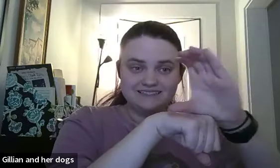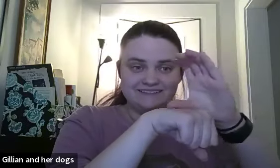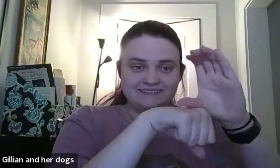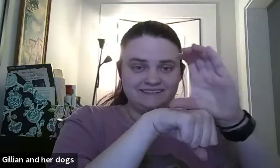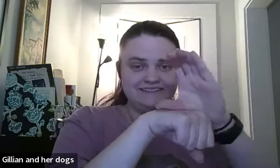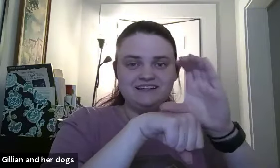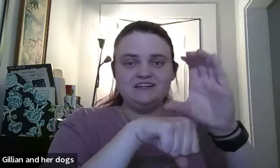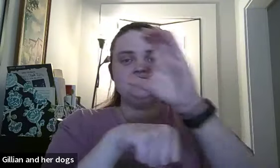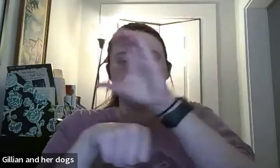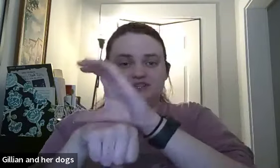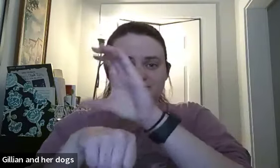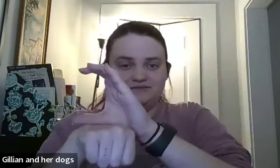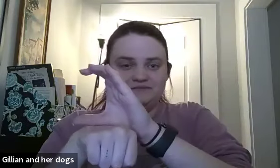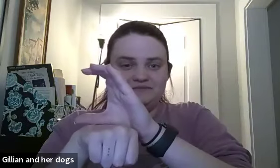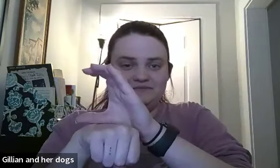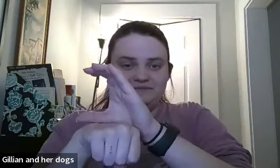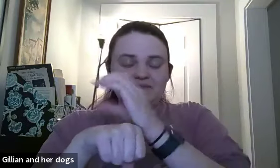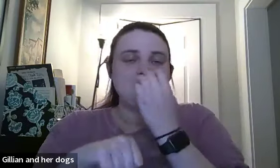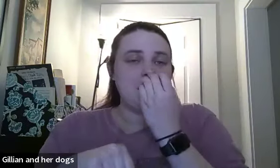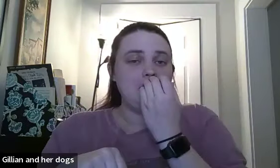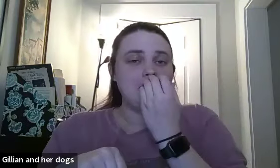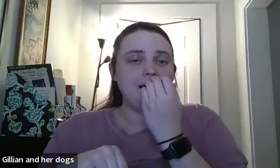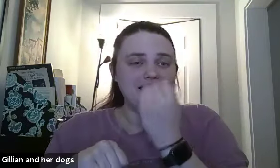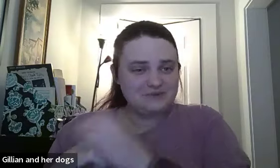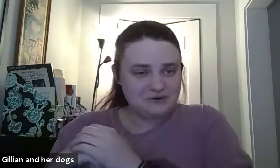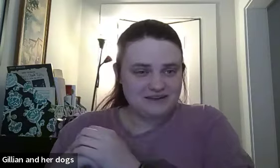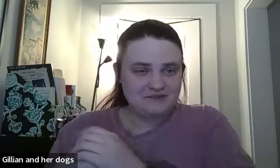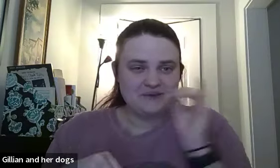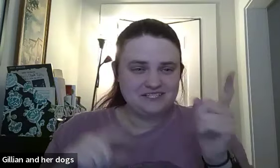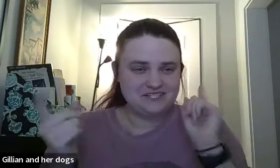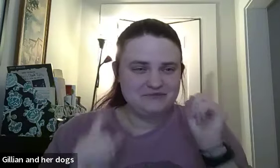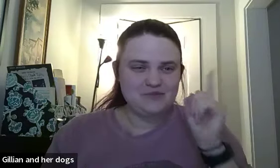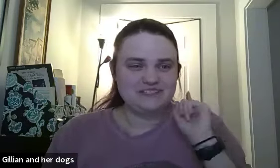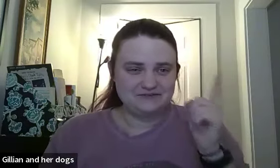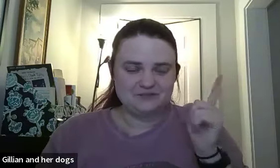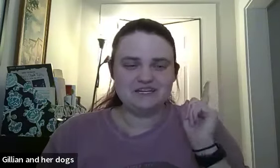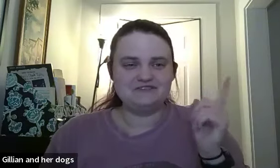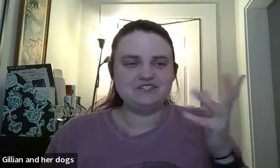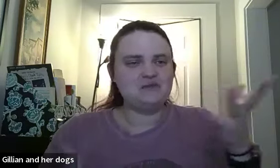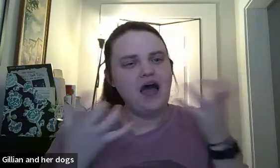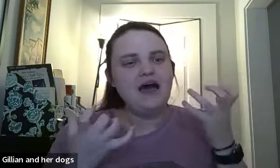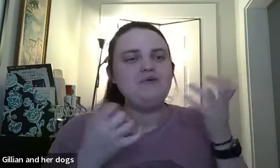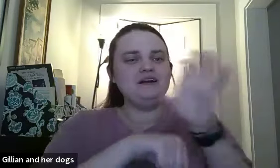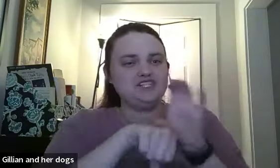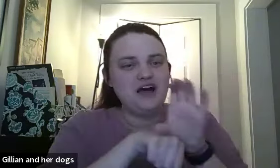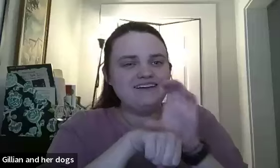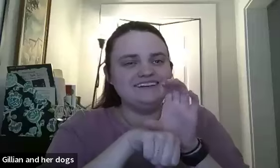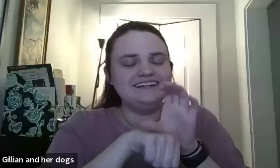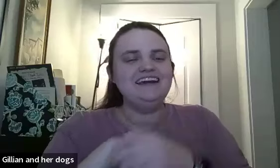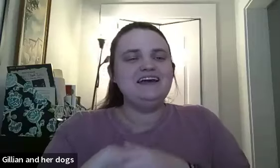chocolate, church. I like to warn everyone, make sure you remember the difference because if you're saying, well, I want chocolate,